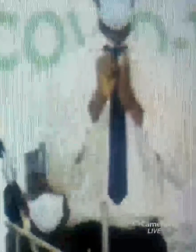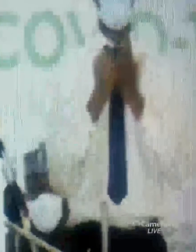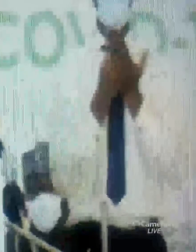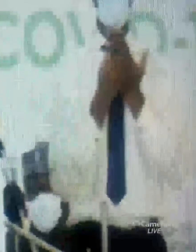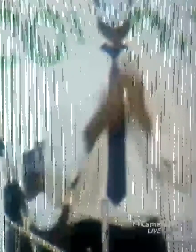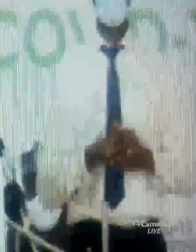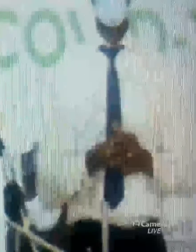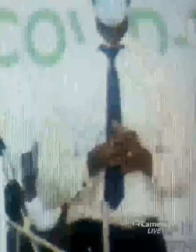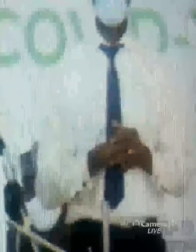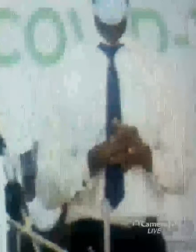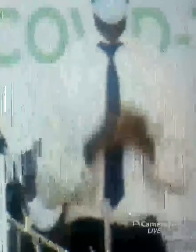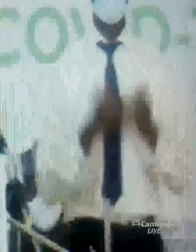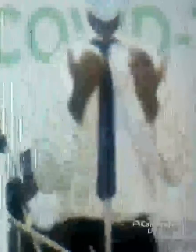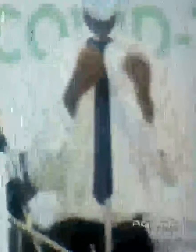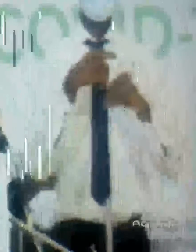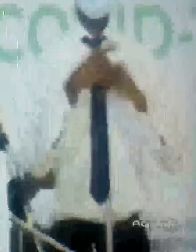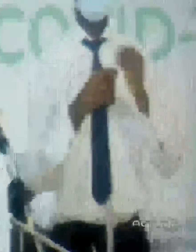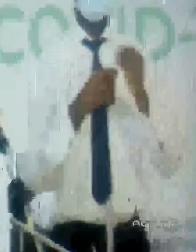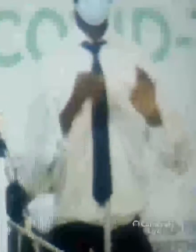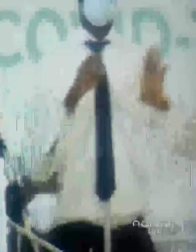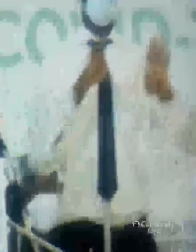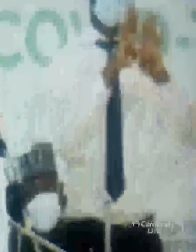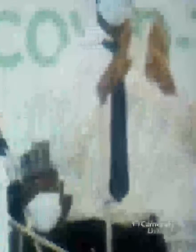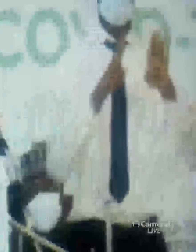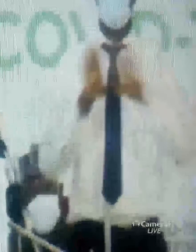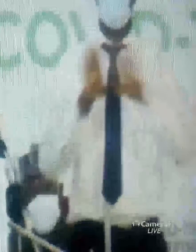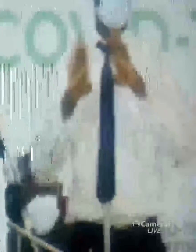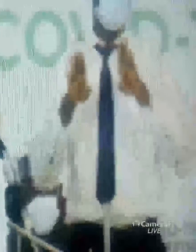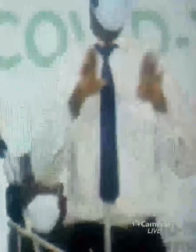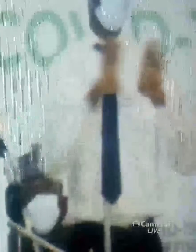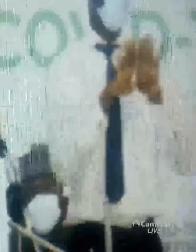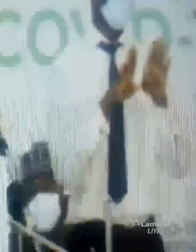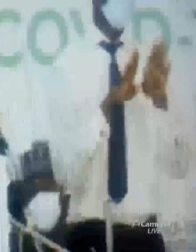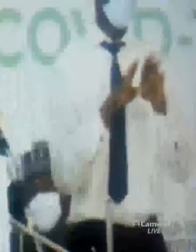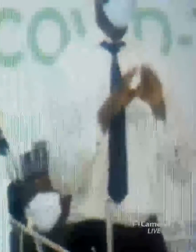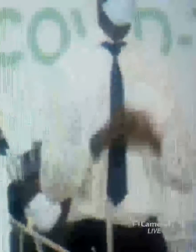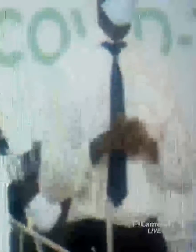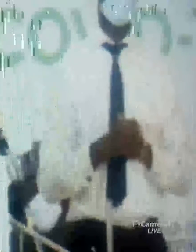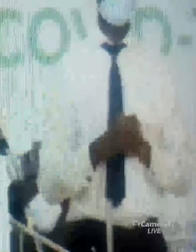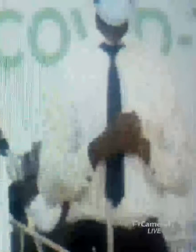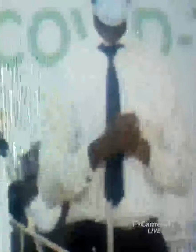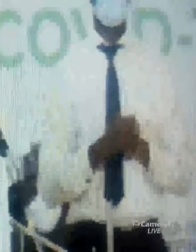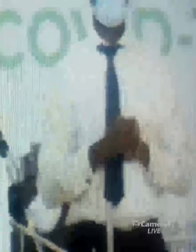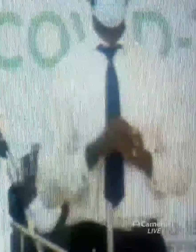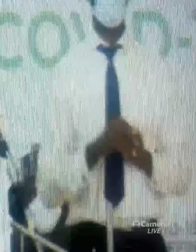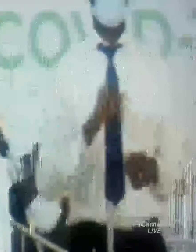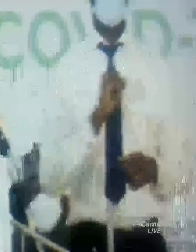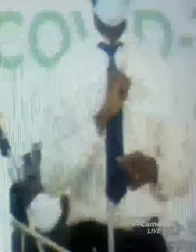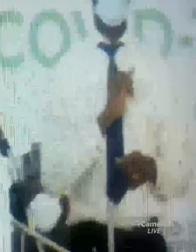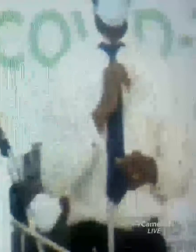In terms of lockdowns, I never used the word yet.